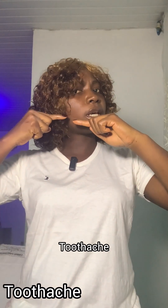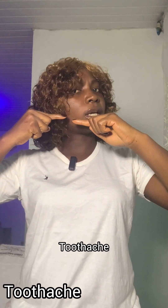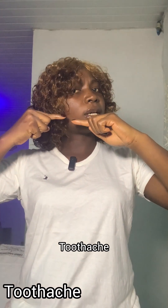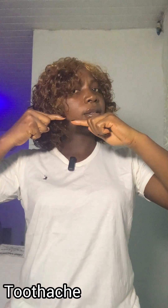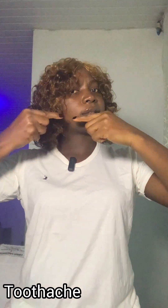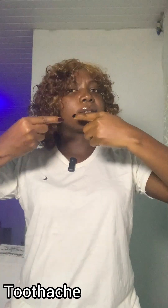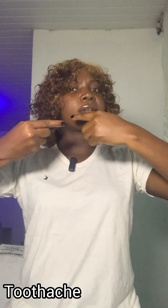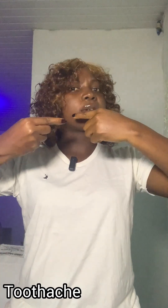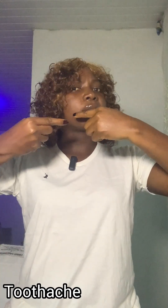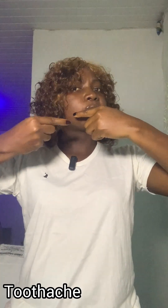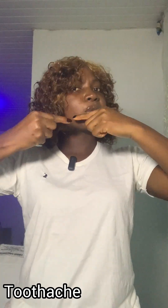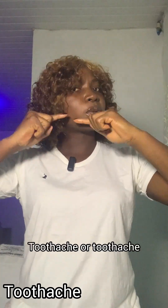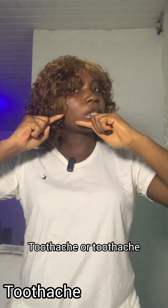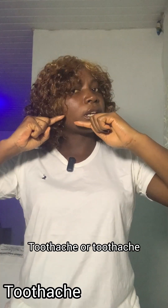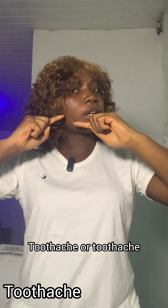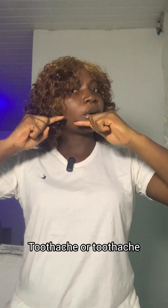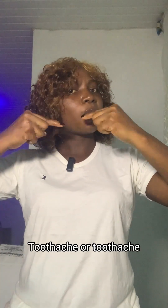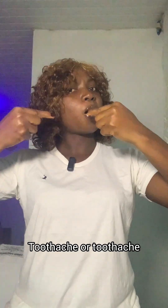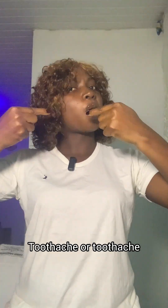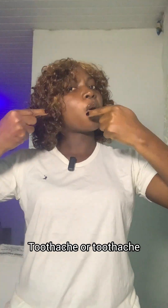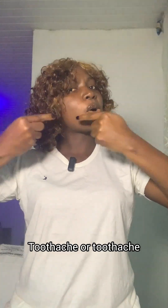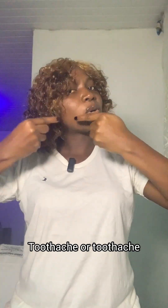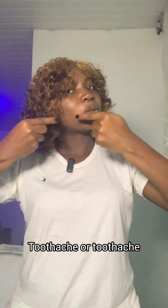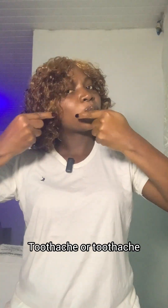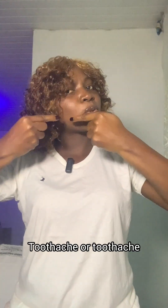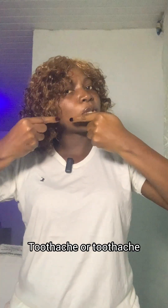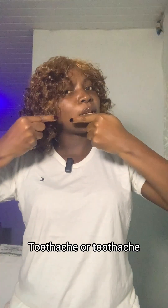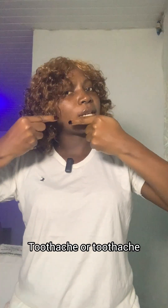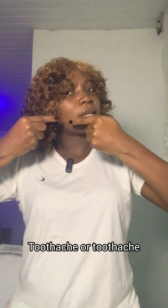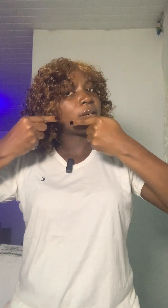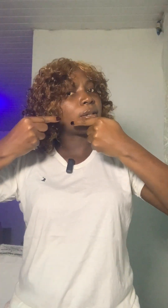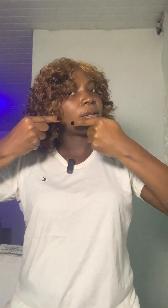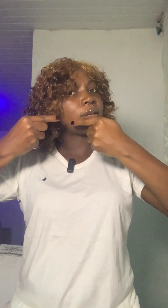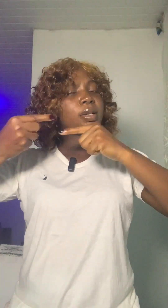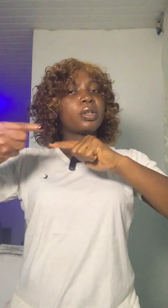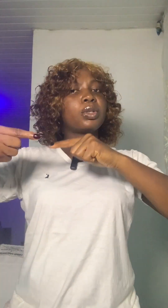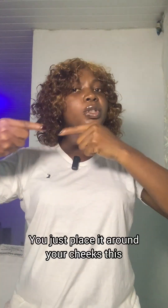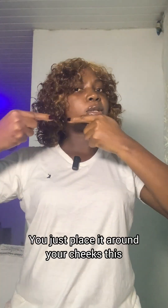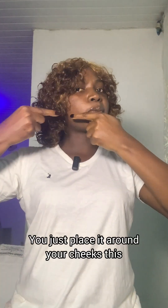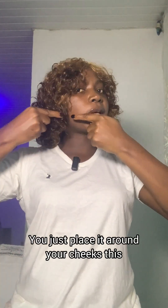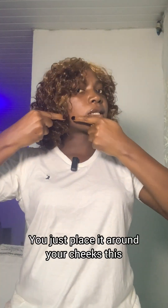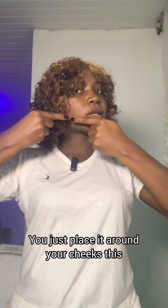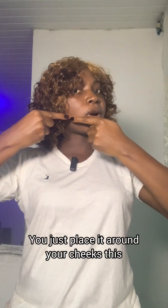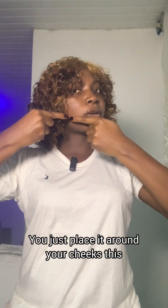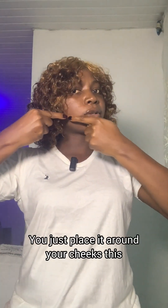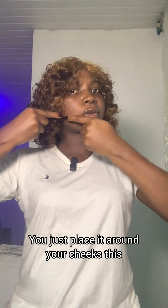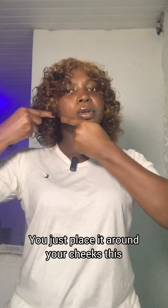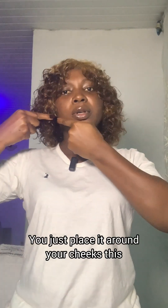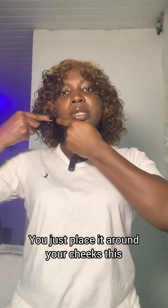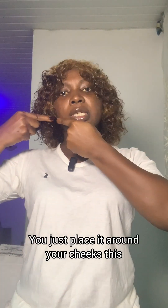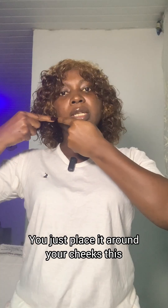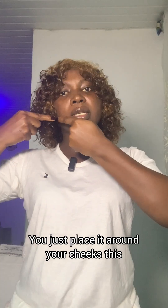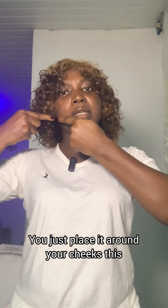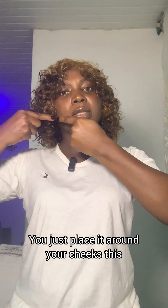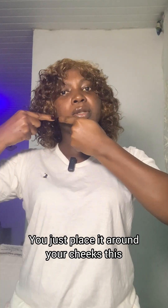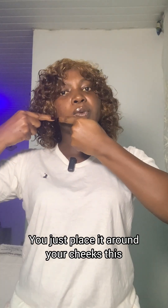Toothache, toothache, or toothache. You just place it around your cheeks this